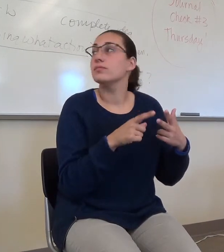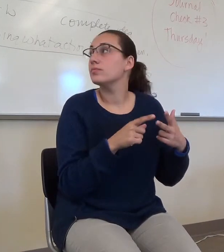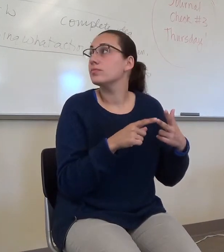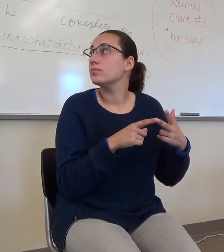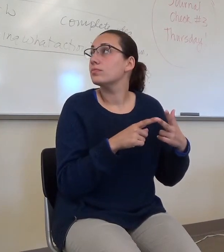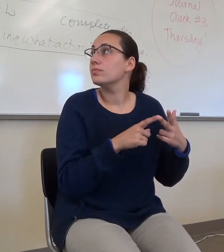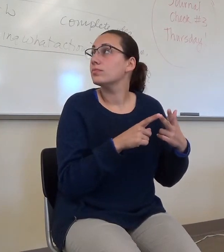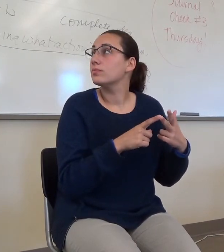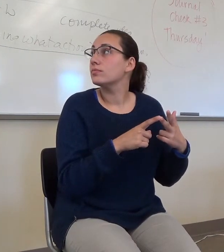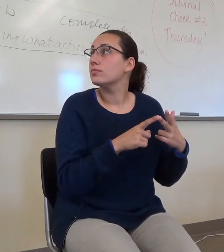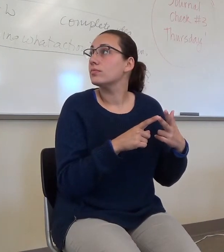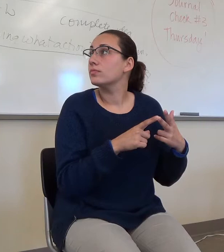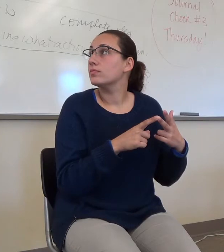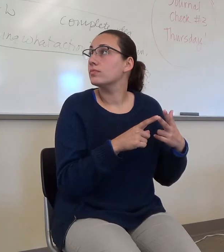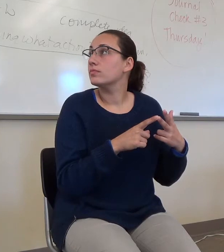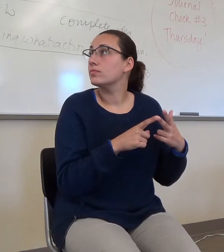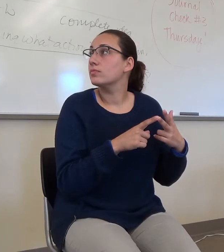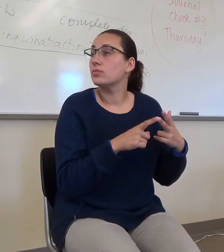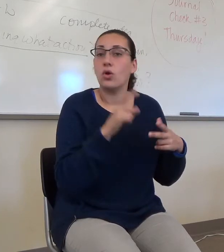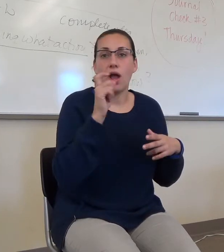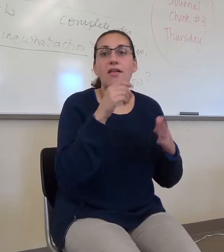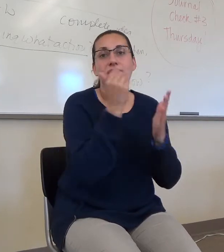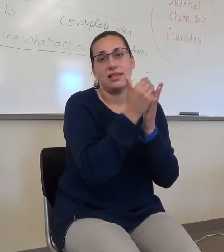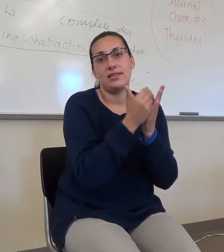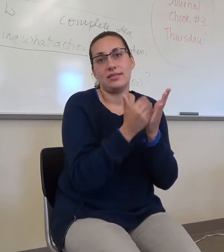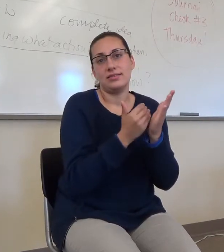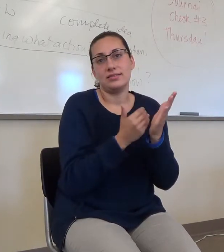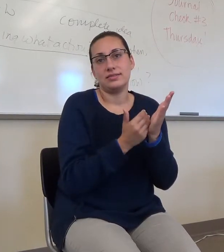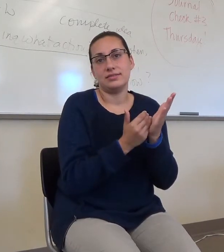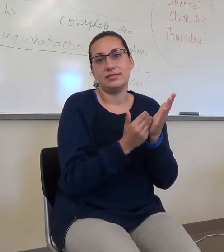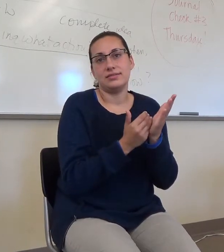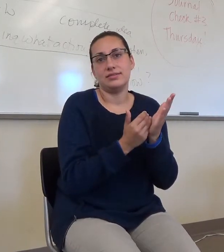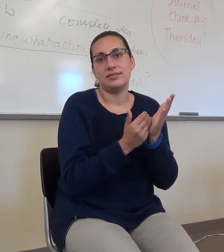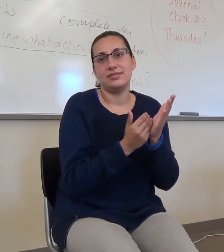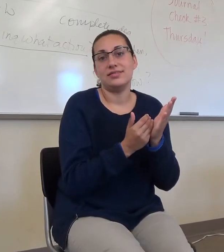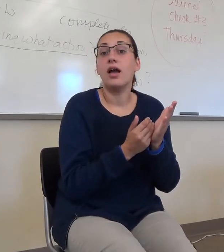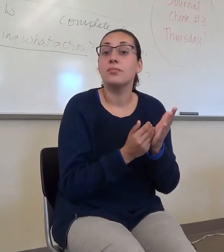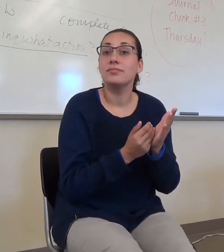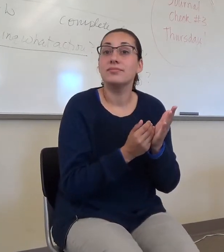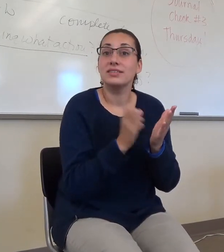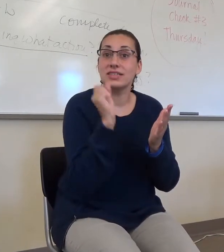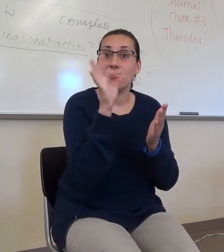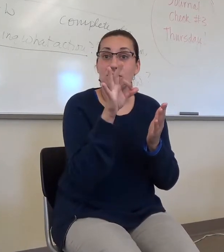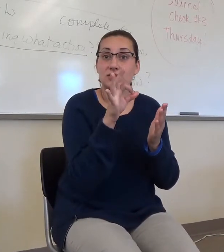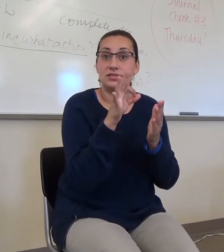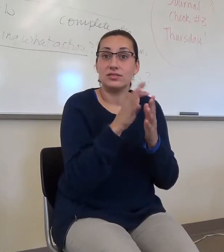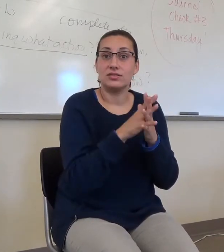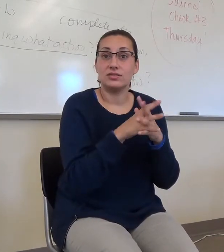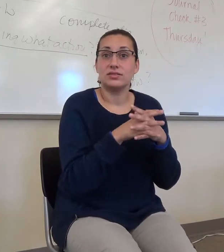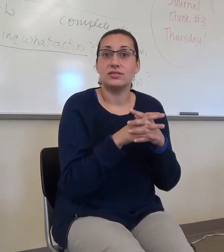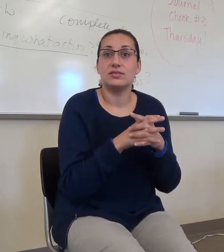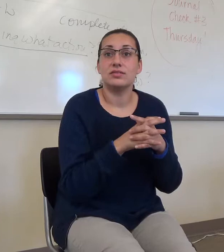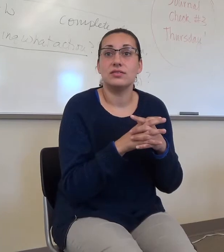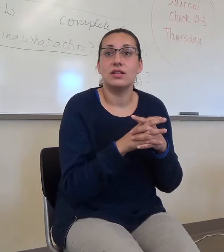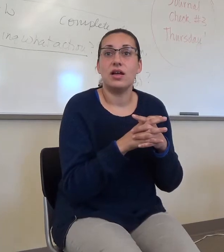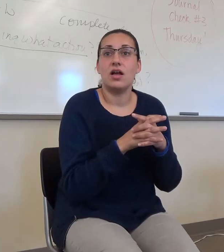to list all these if you had to do this, okay? But here's